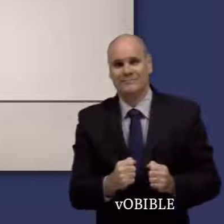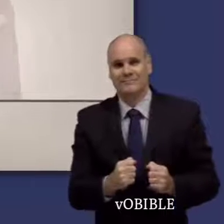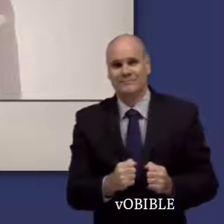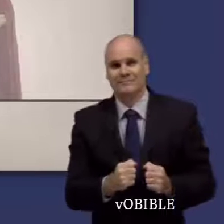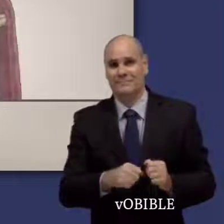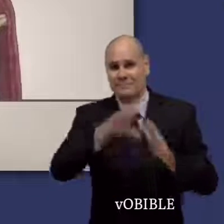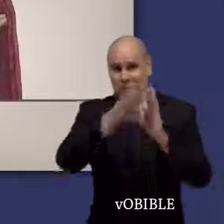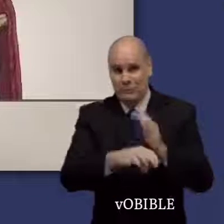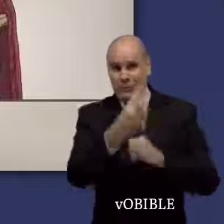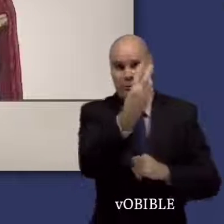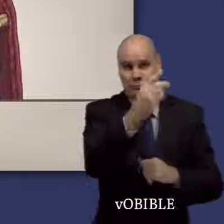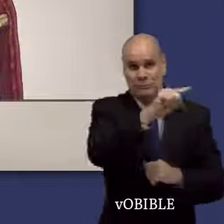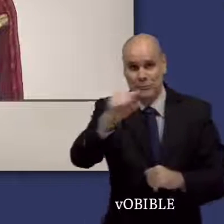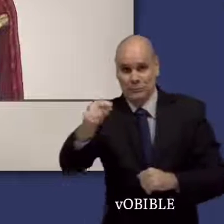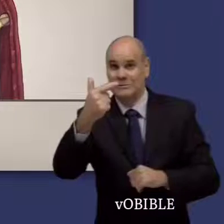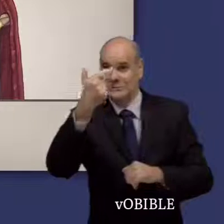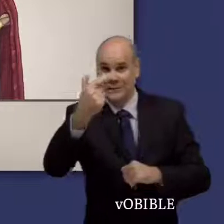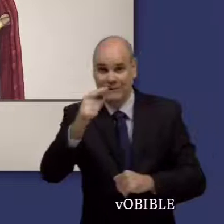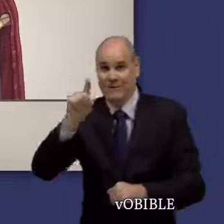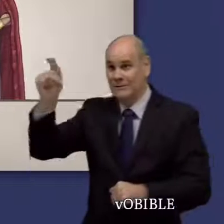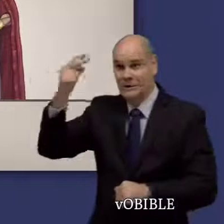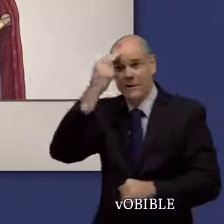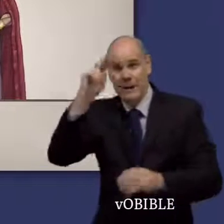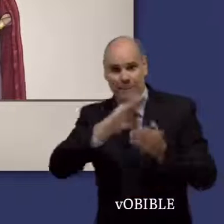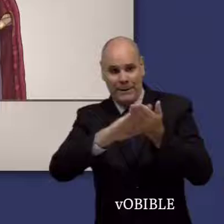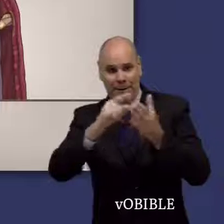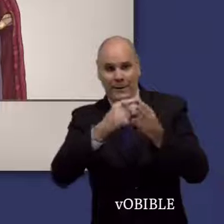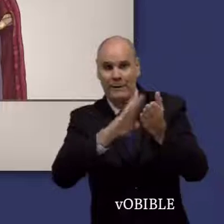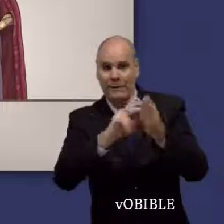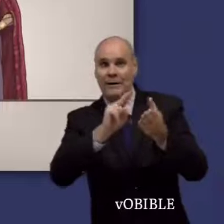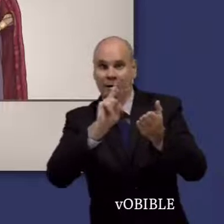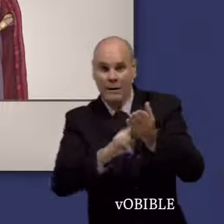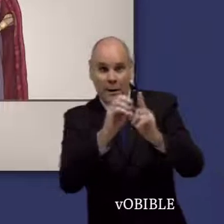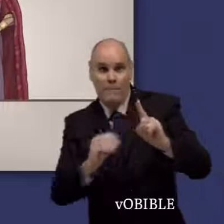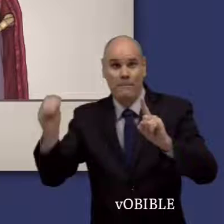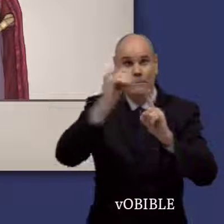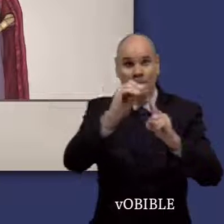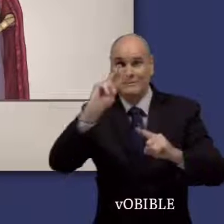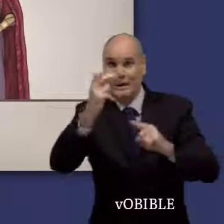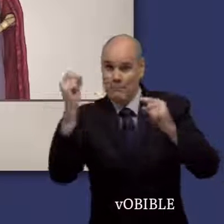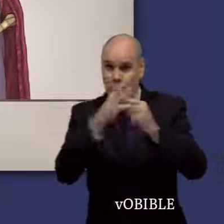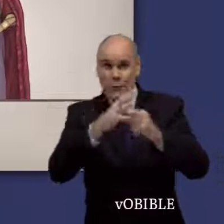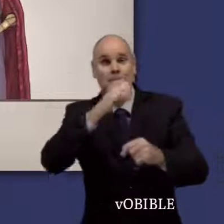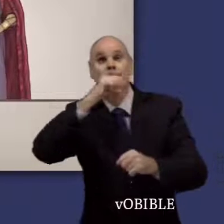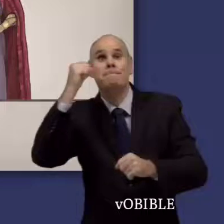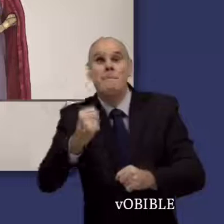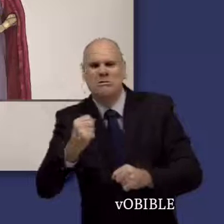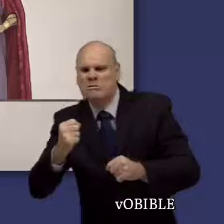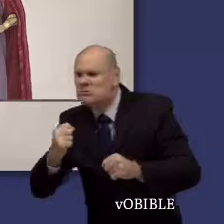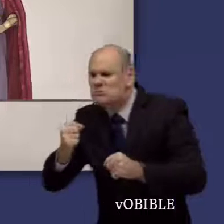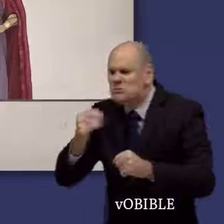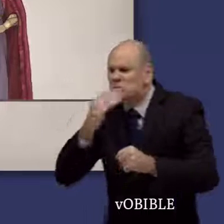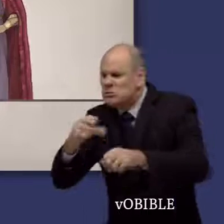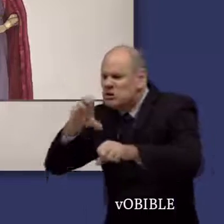Chapters 3 to 7 disclose how Haman, an enemy of God's people, rose to the position of prime minister and hatched a